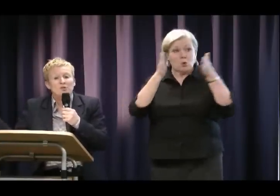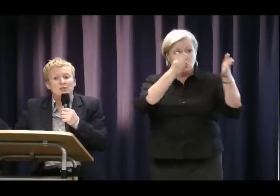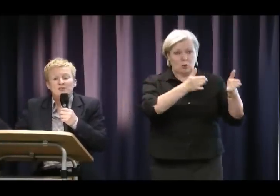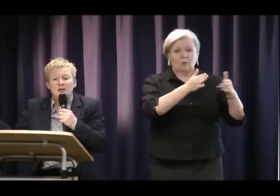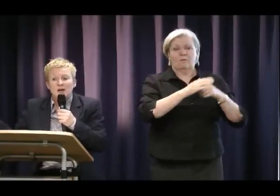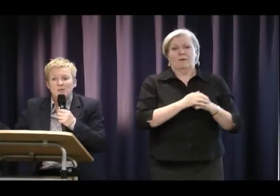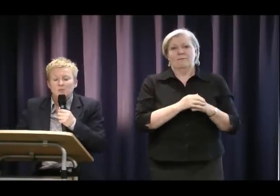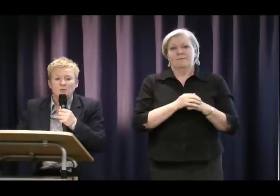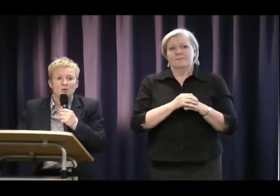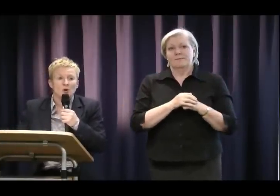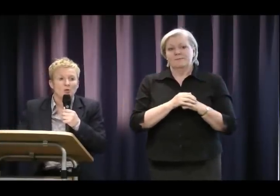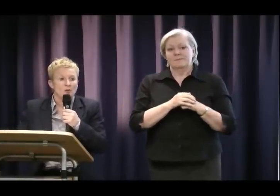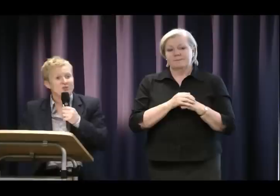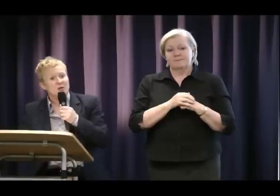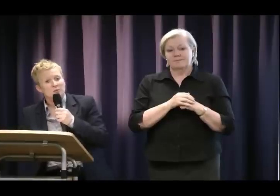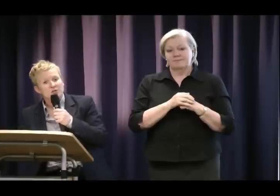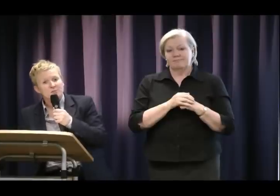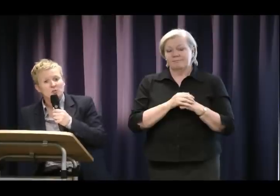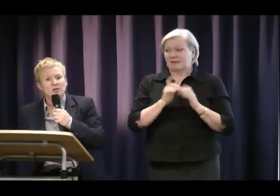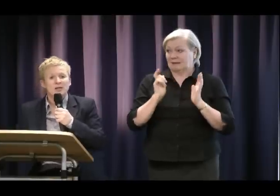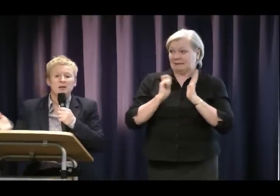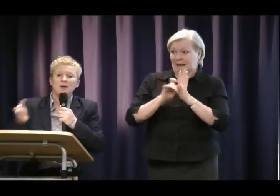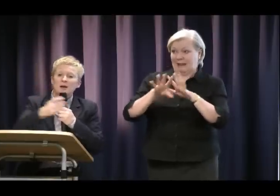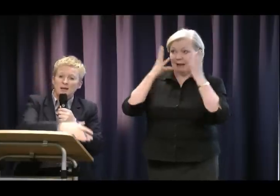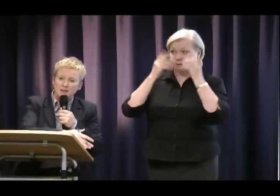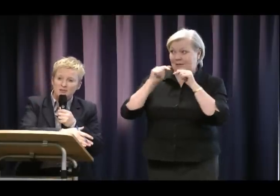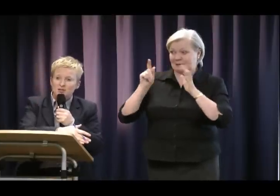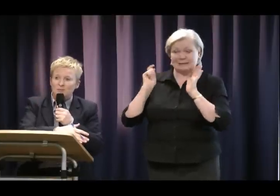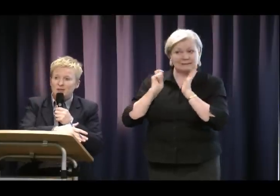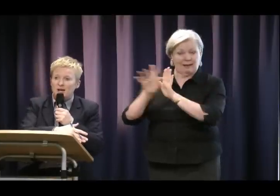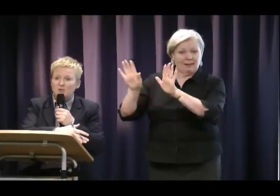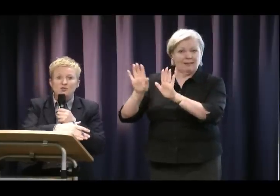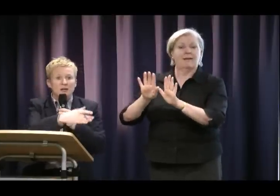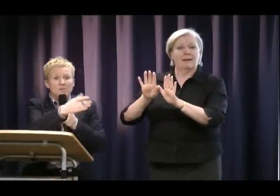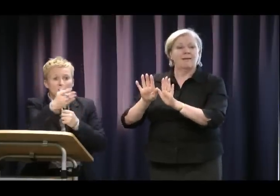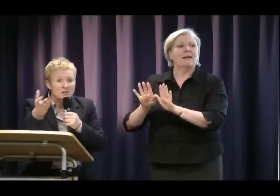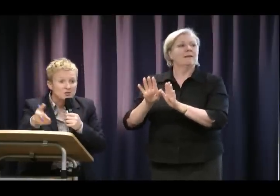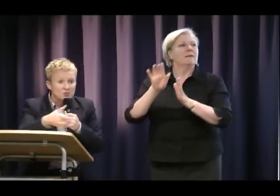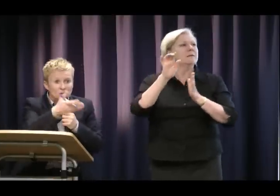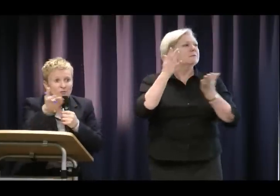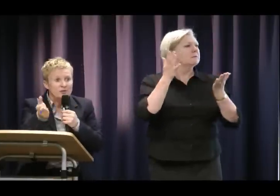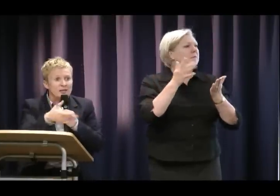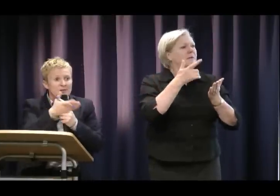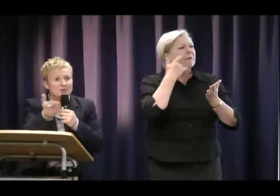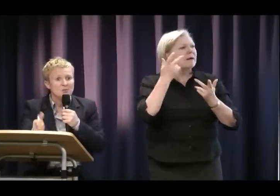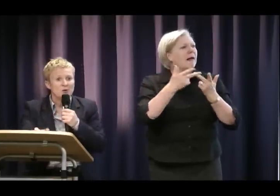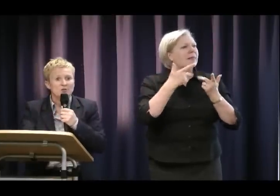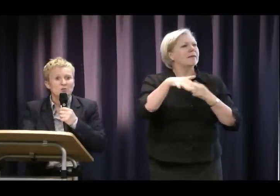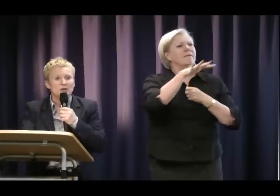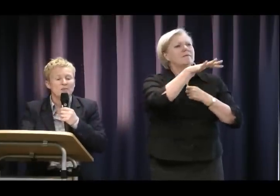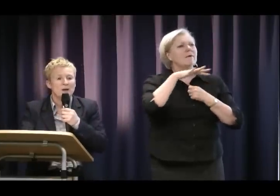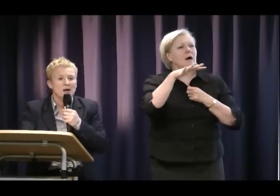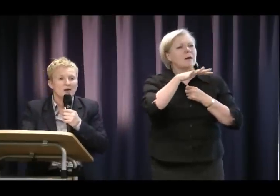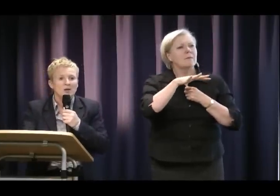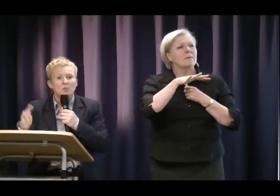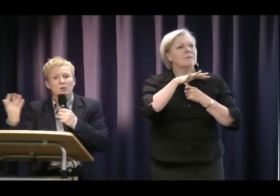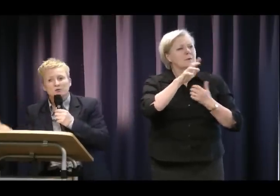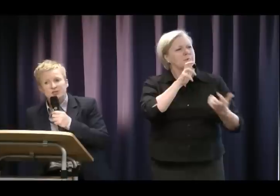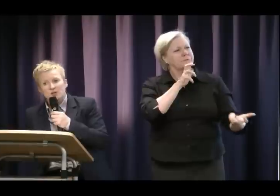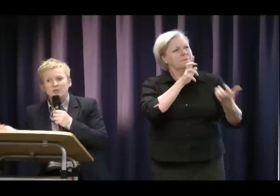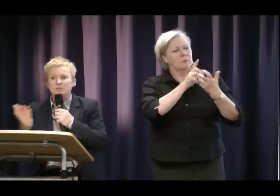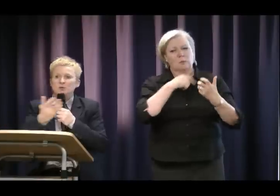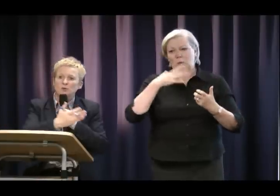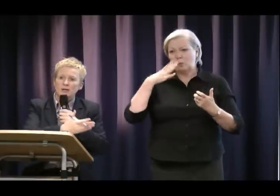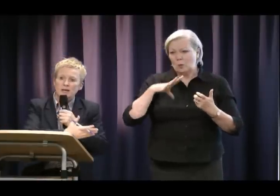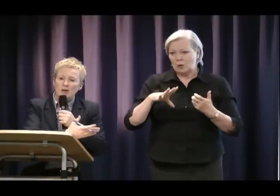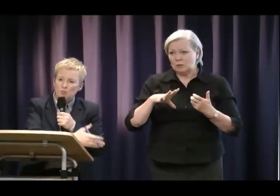One option is that, you know, we sell this building and get something else that meets all of the needs that we're talking about. We could